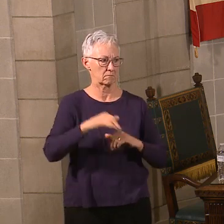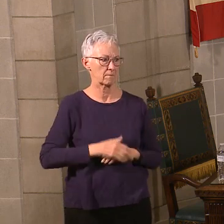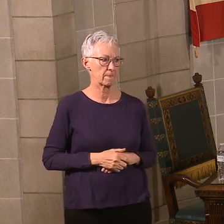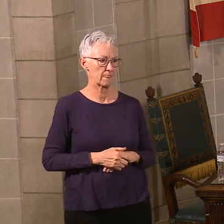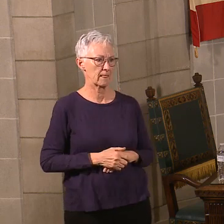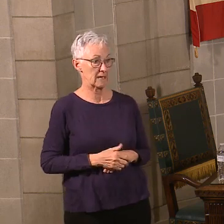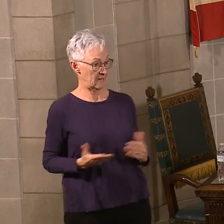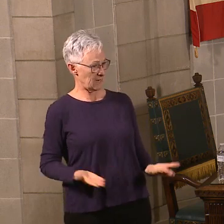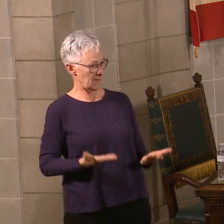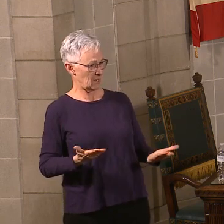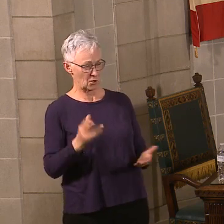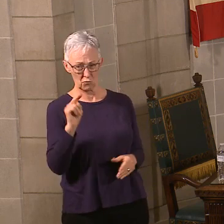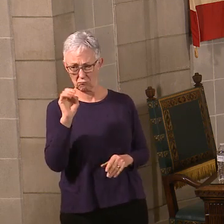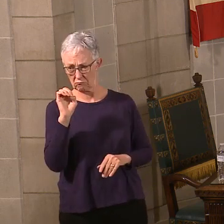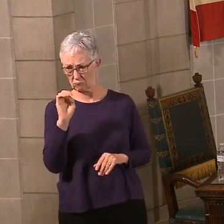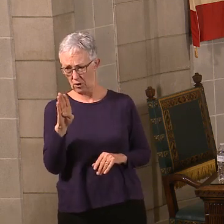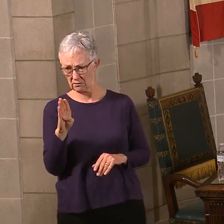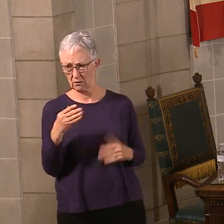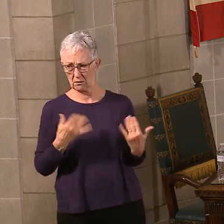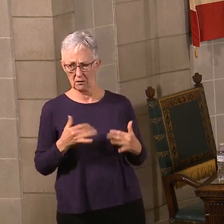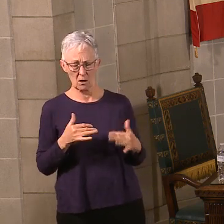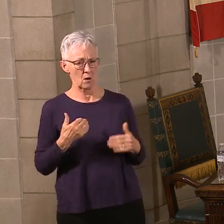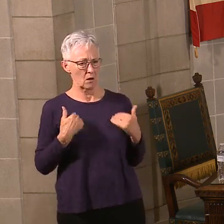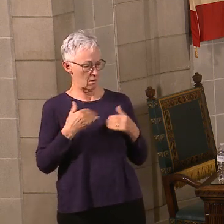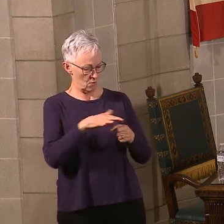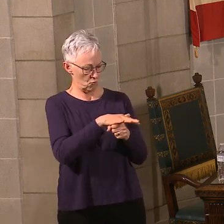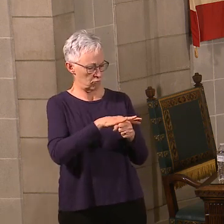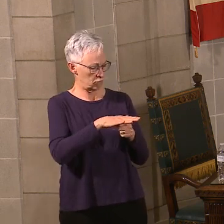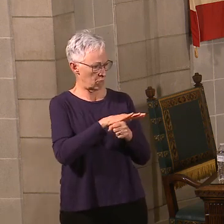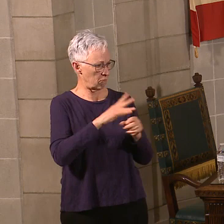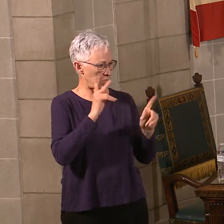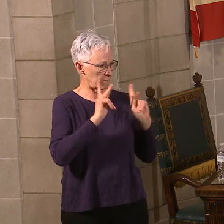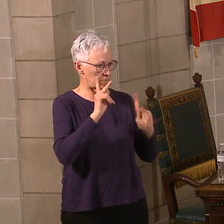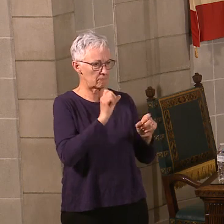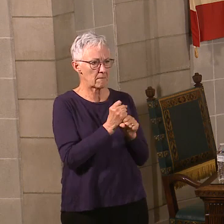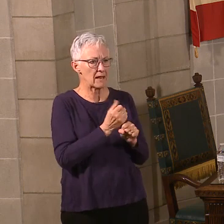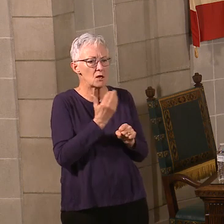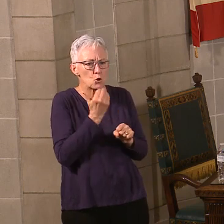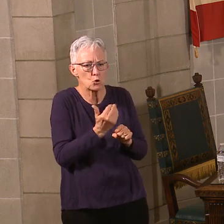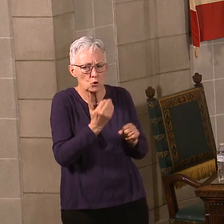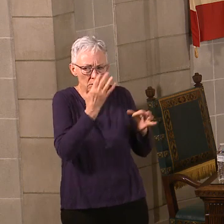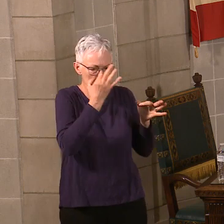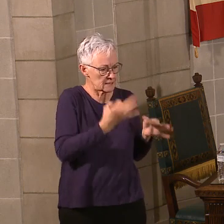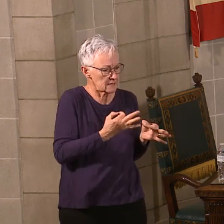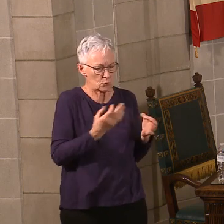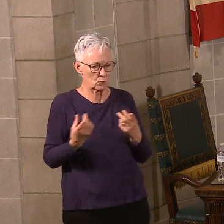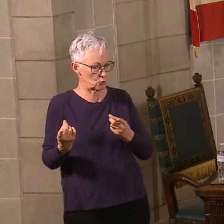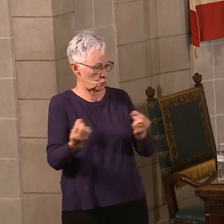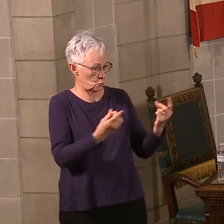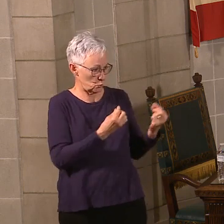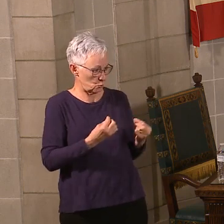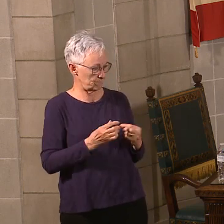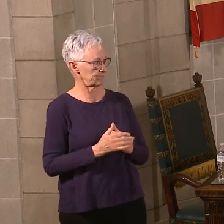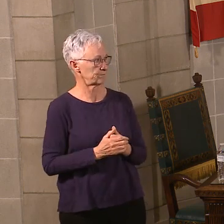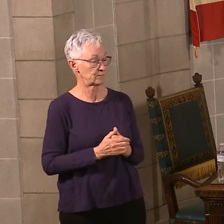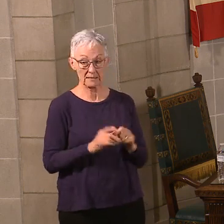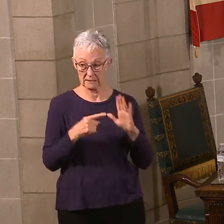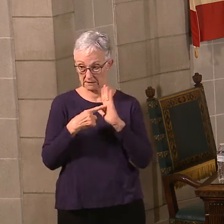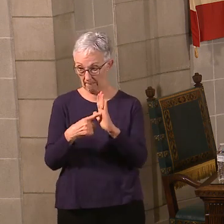folks, these are a lot of local people making great decisions about what they want to do. So, for example, when we had our first